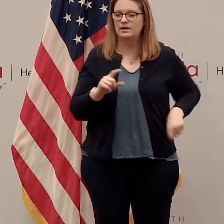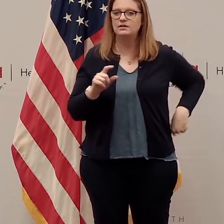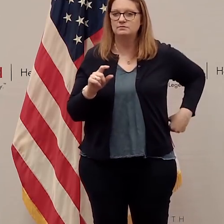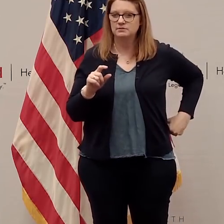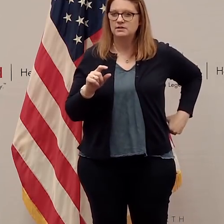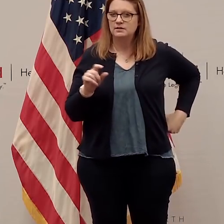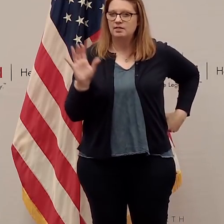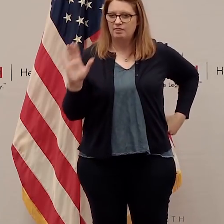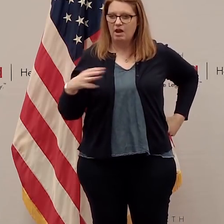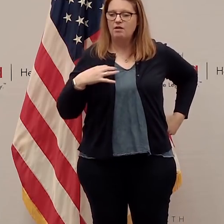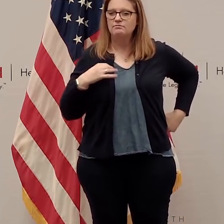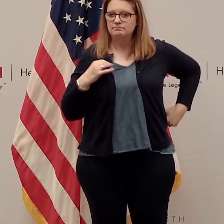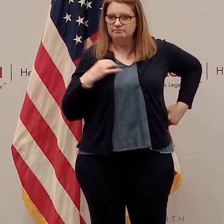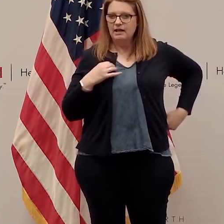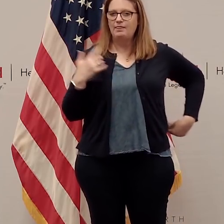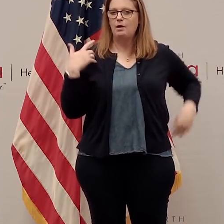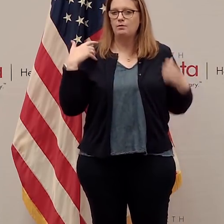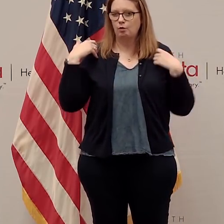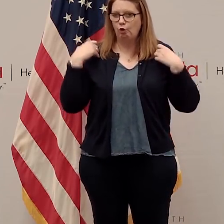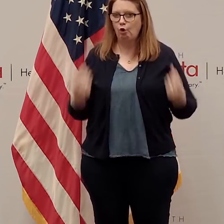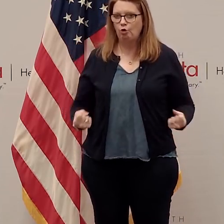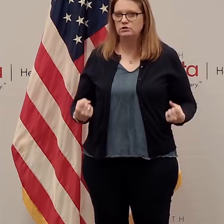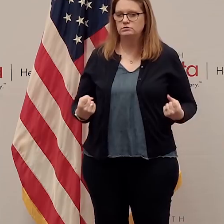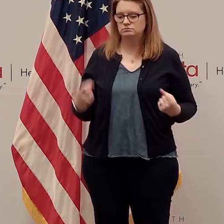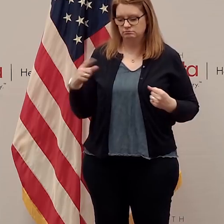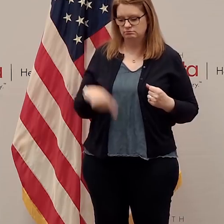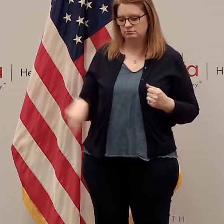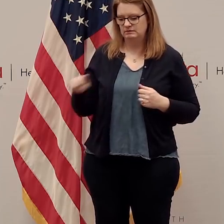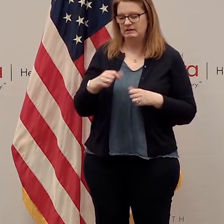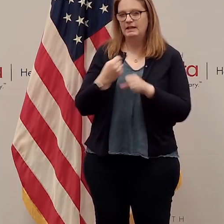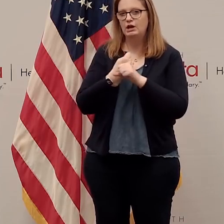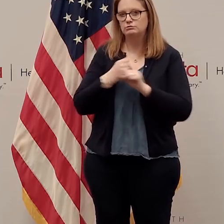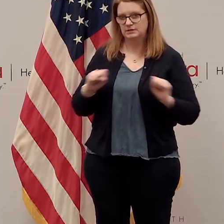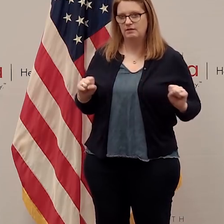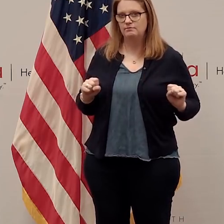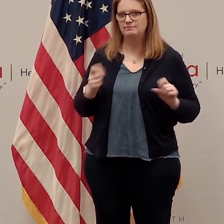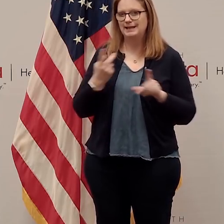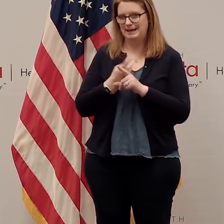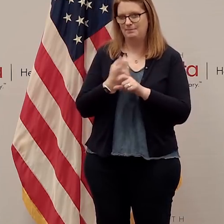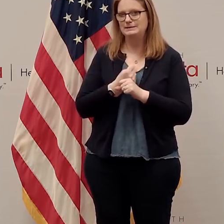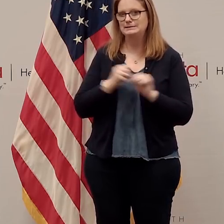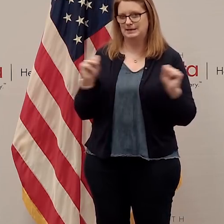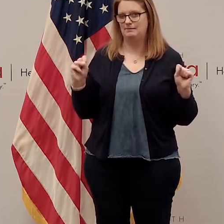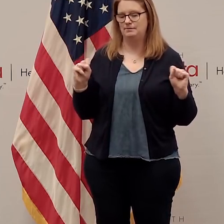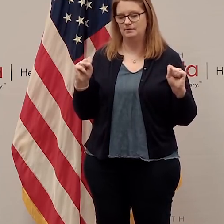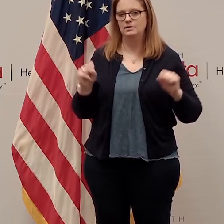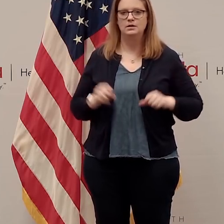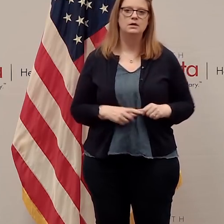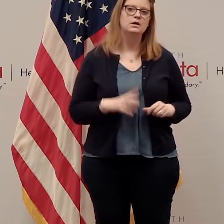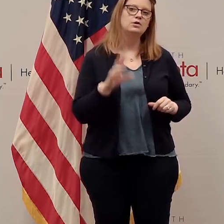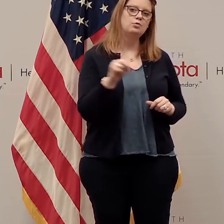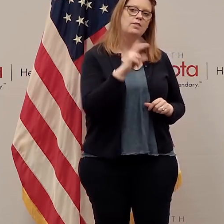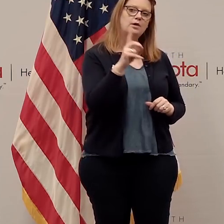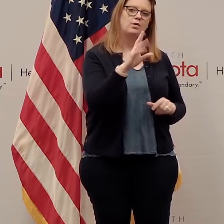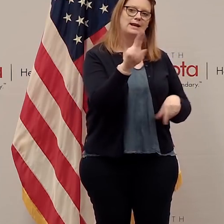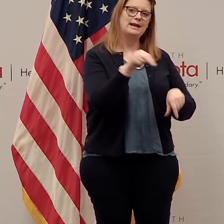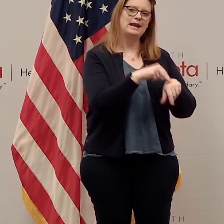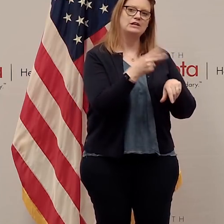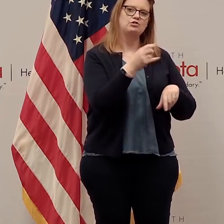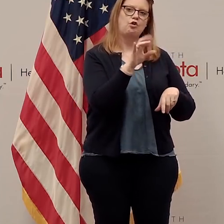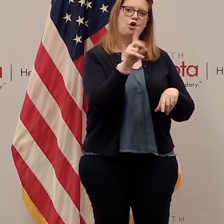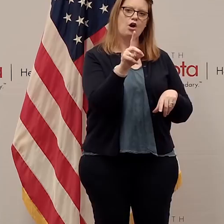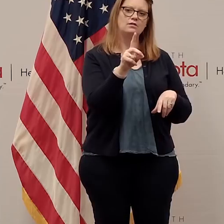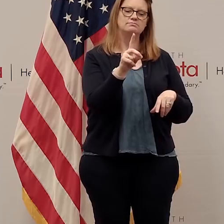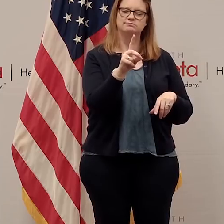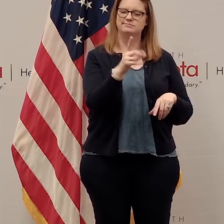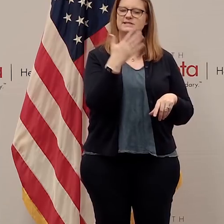their volunteerism, and their courage that keep us safe from so many threats. We know that North Dakota National Guard is among the